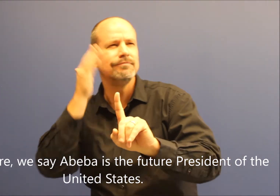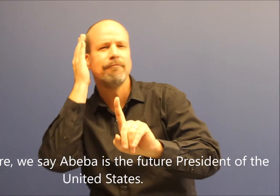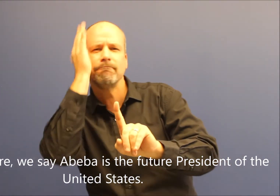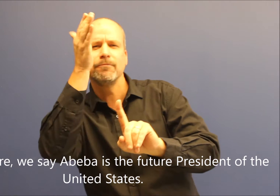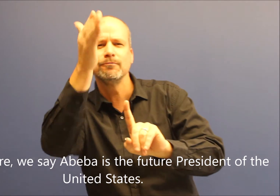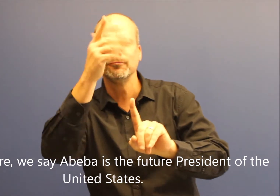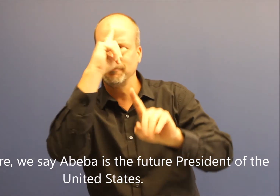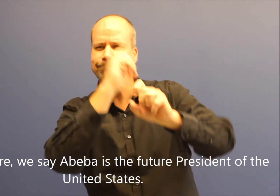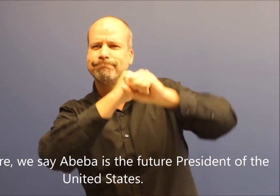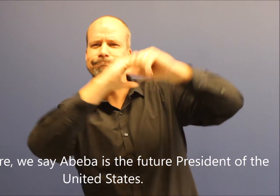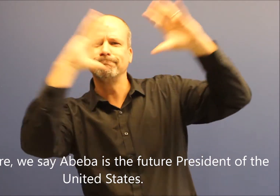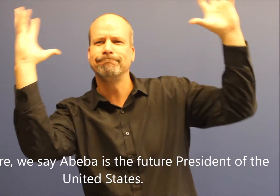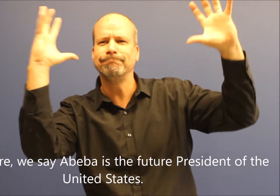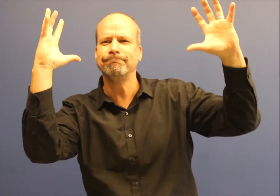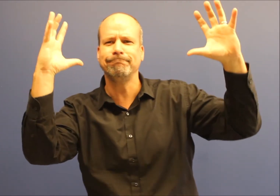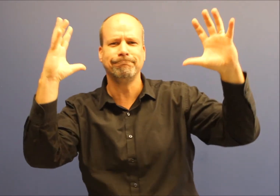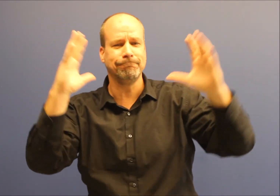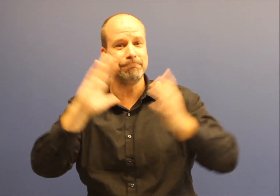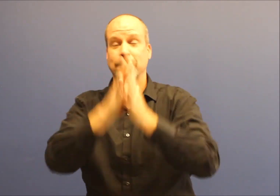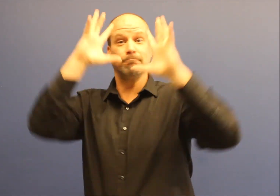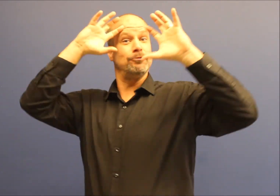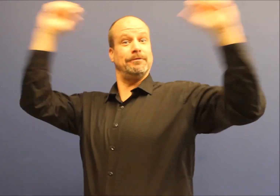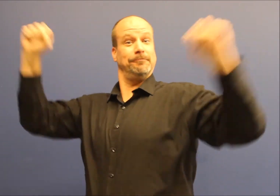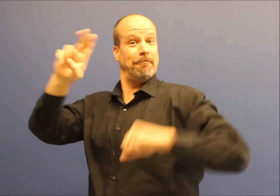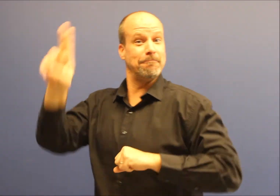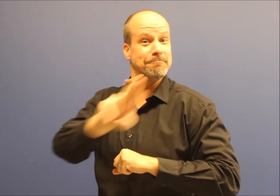is the future president of the United States.